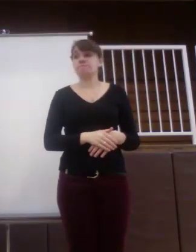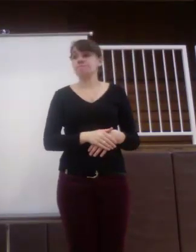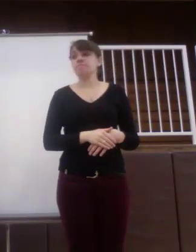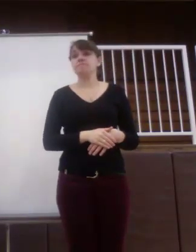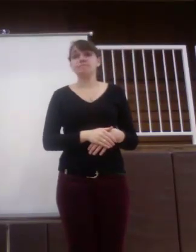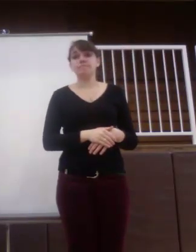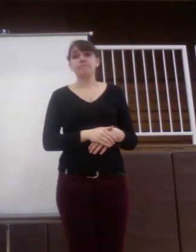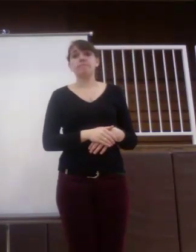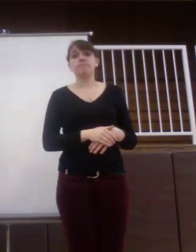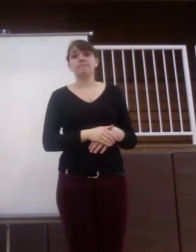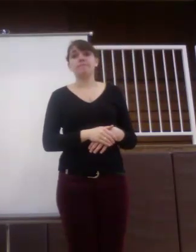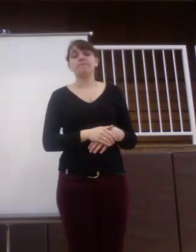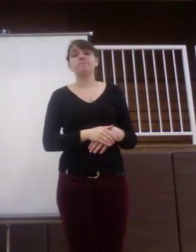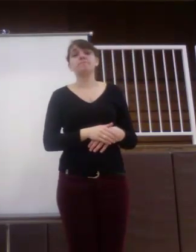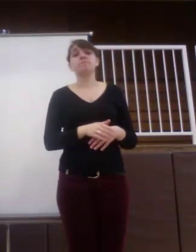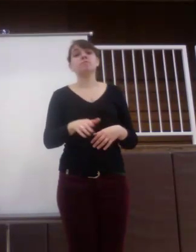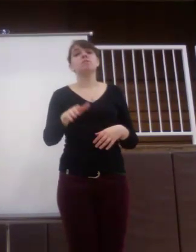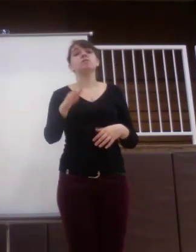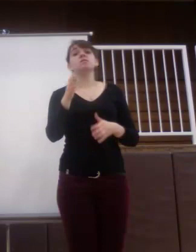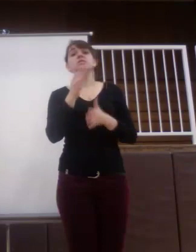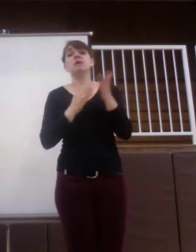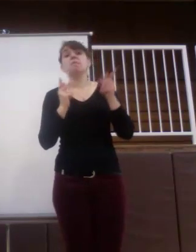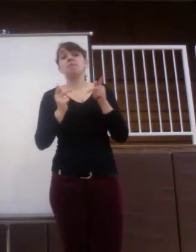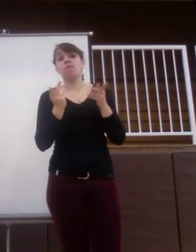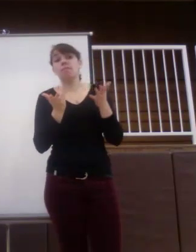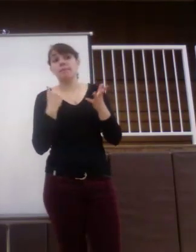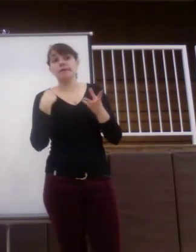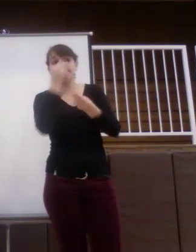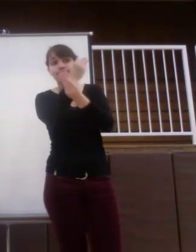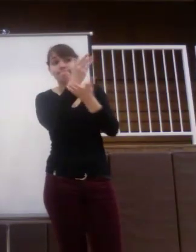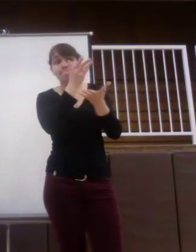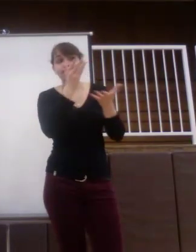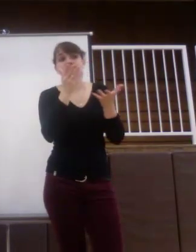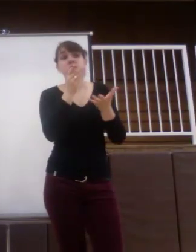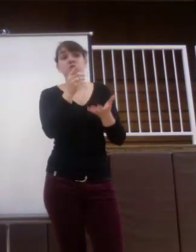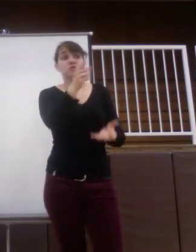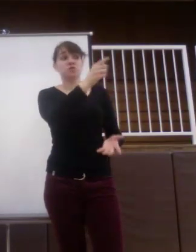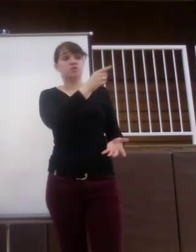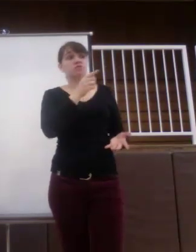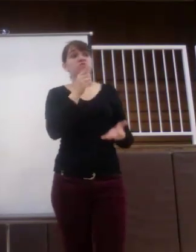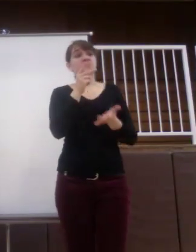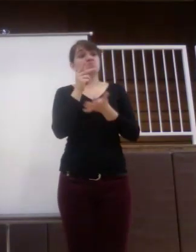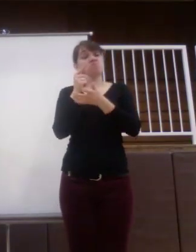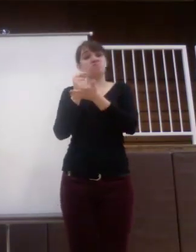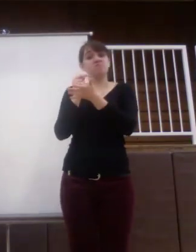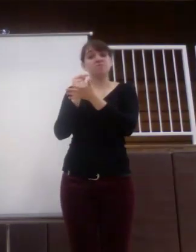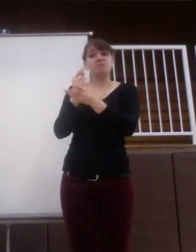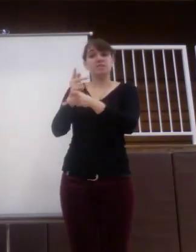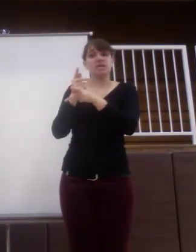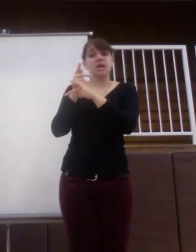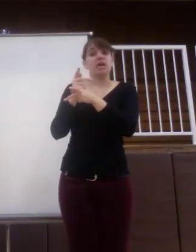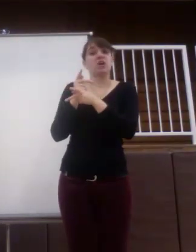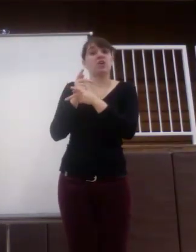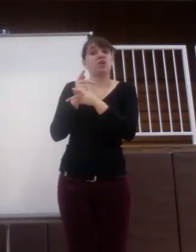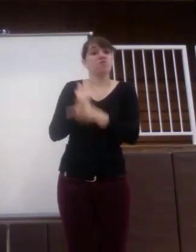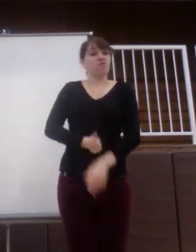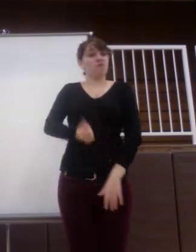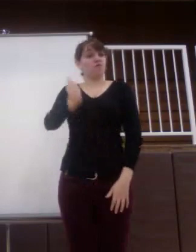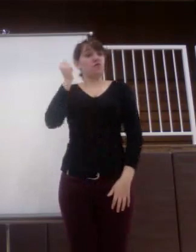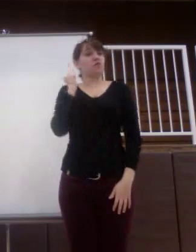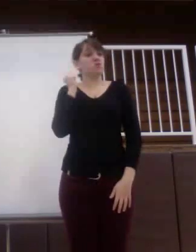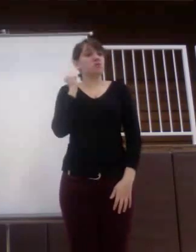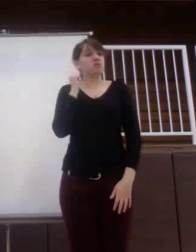Now, some folks may tell you that refusing extraordinary care is similar to